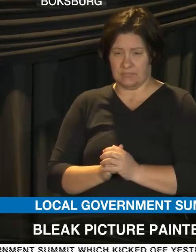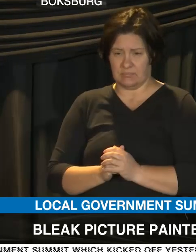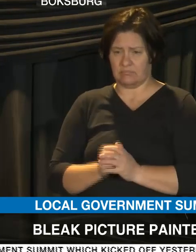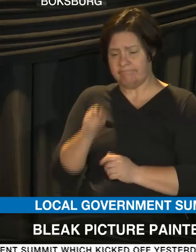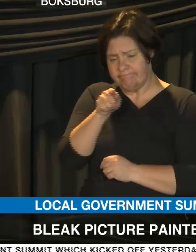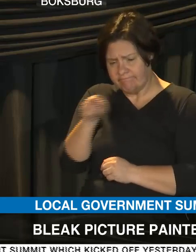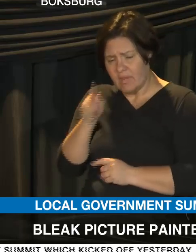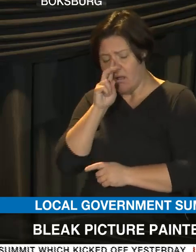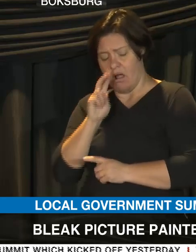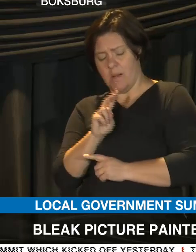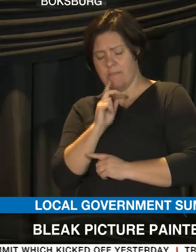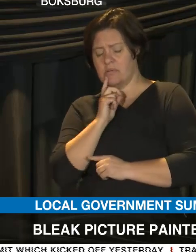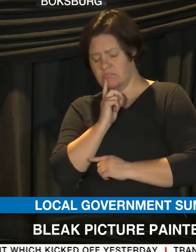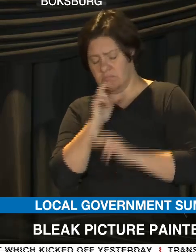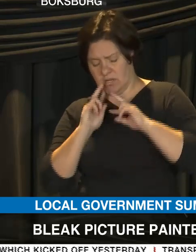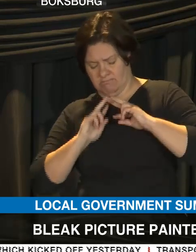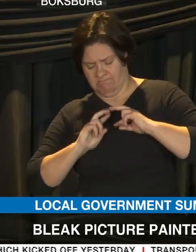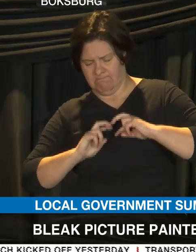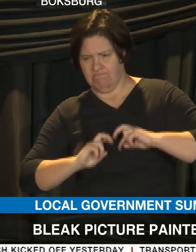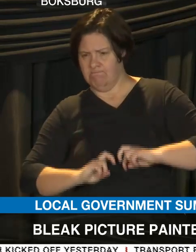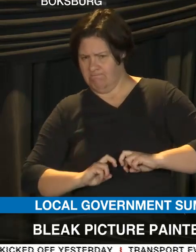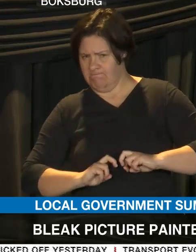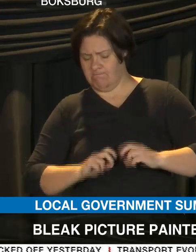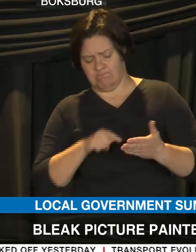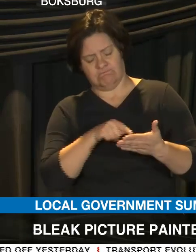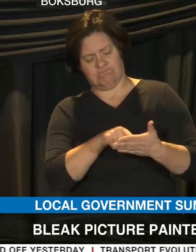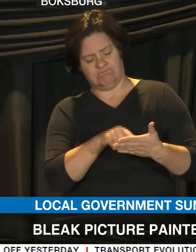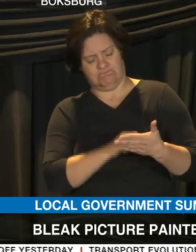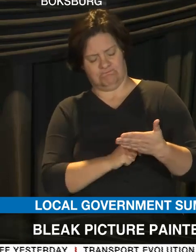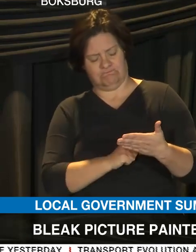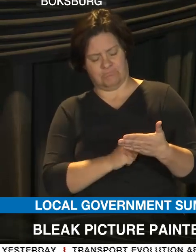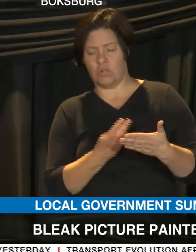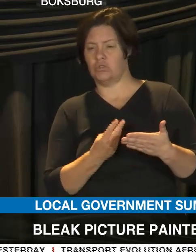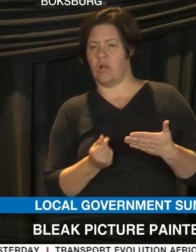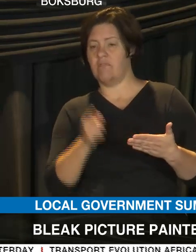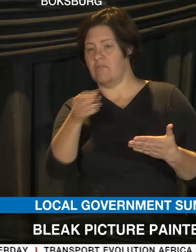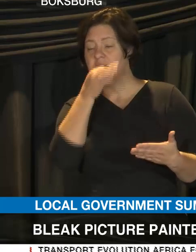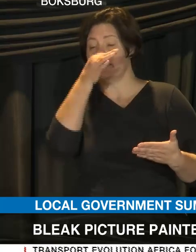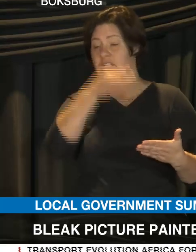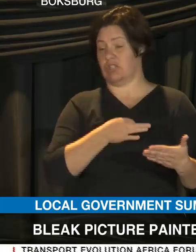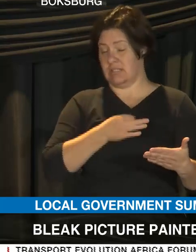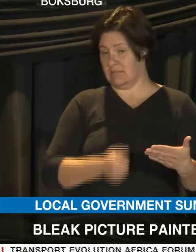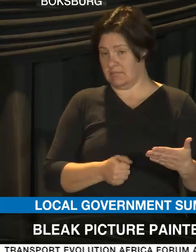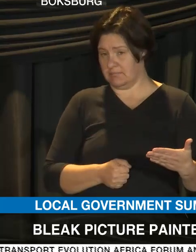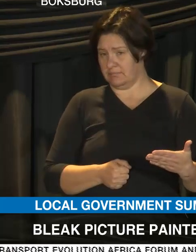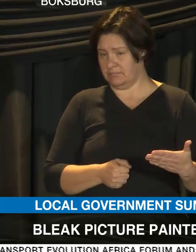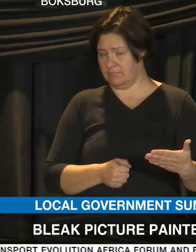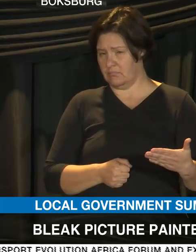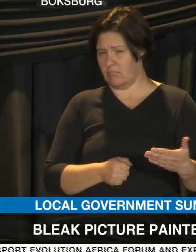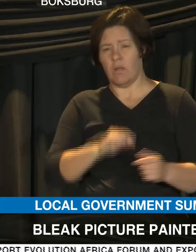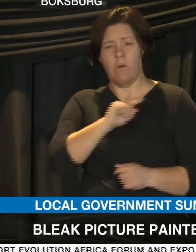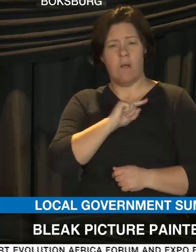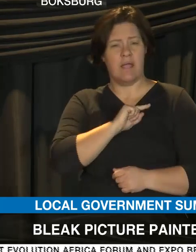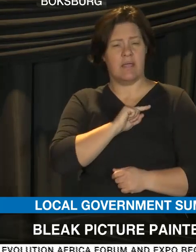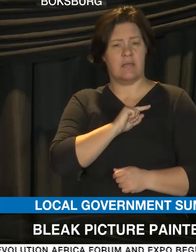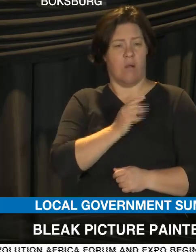must look introspectively at the solutions that you will have come up with. Because all of us